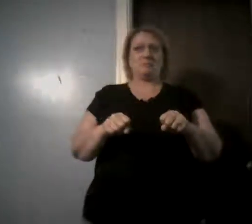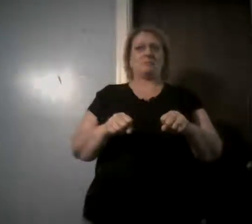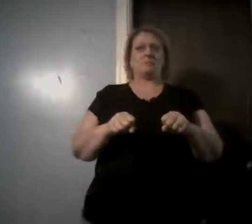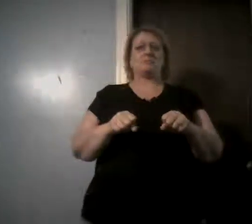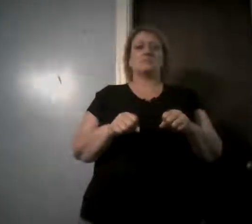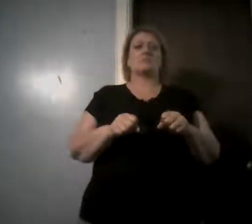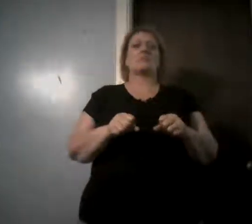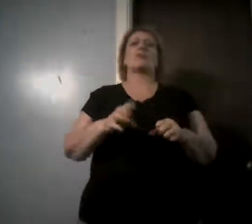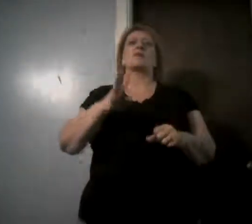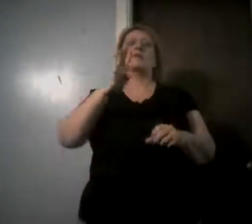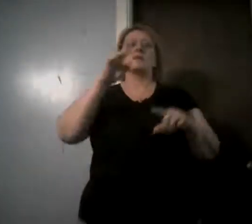Laryngitis.